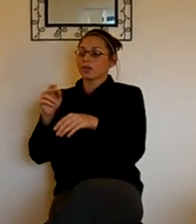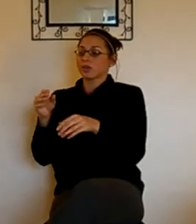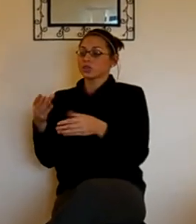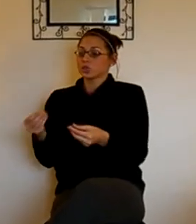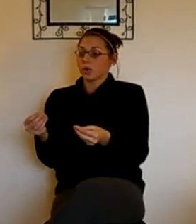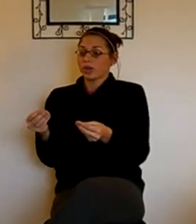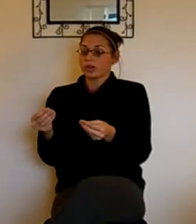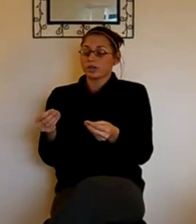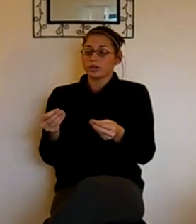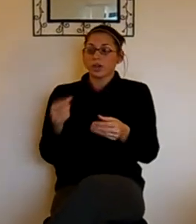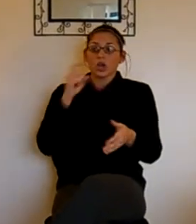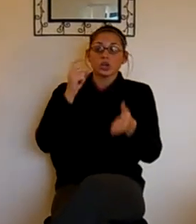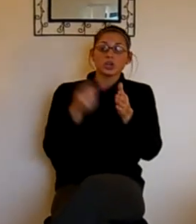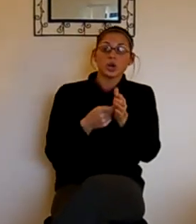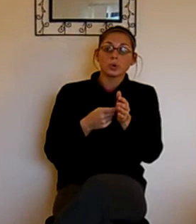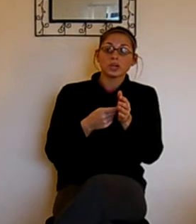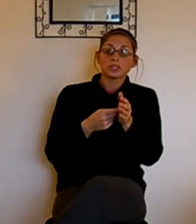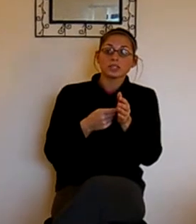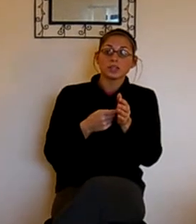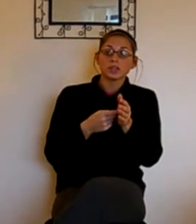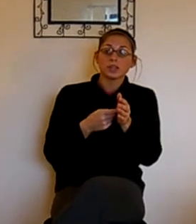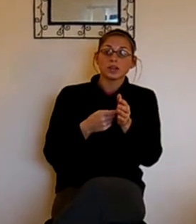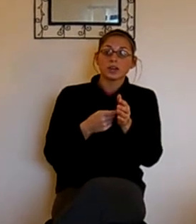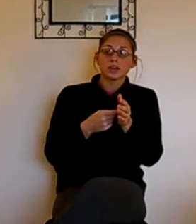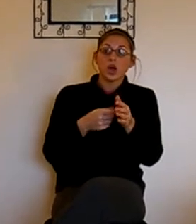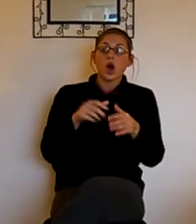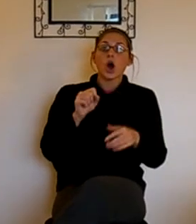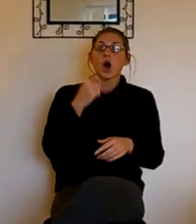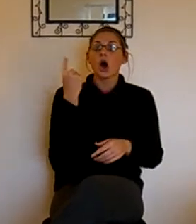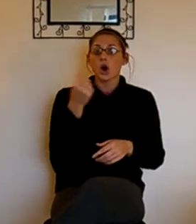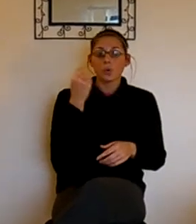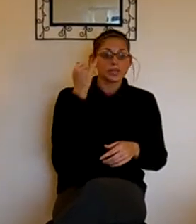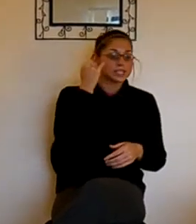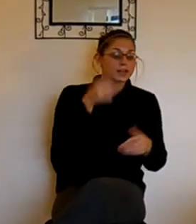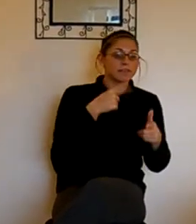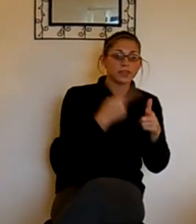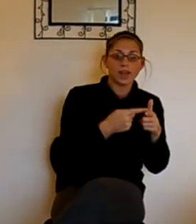a form of if, then, whereas the hypothesis does not have that form.